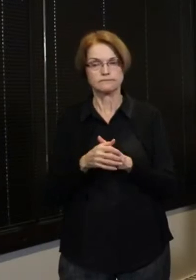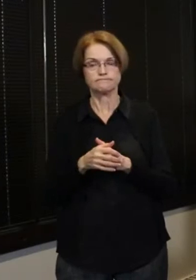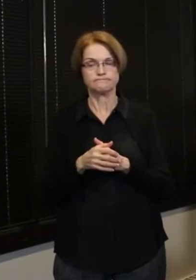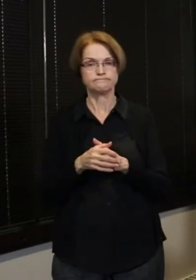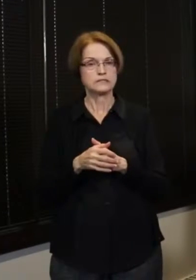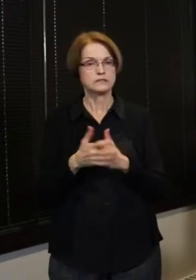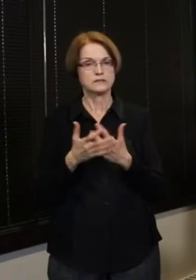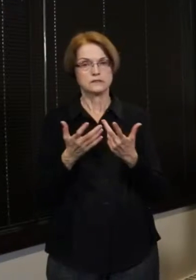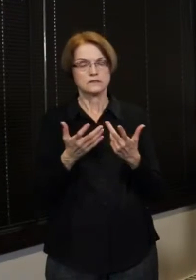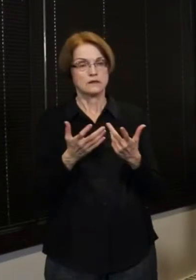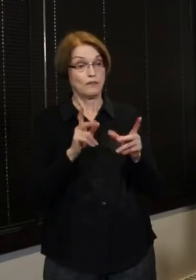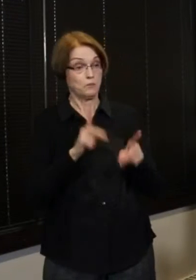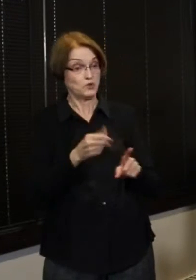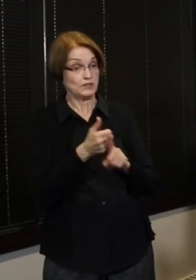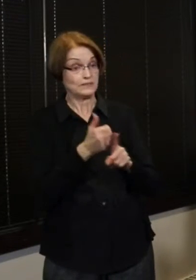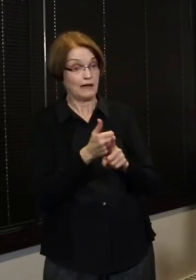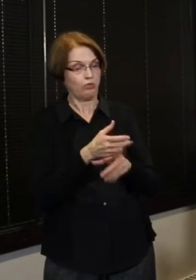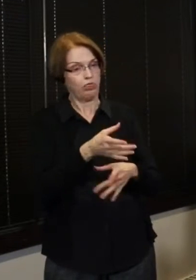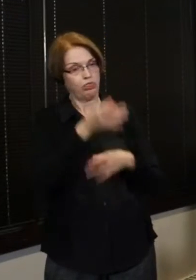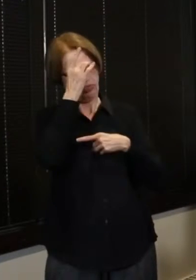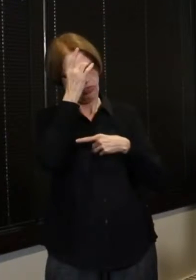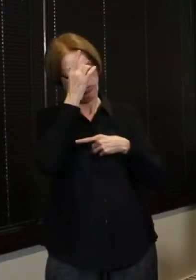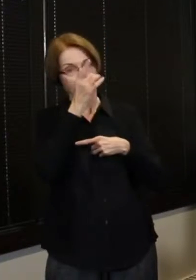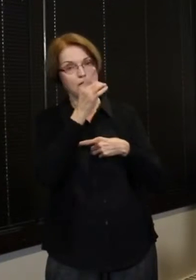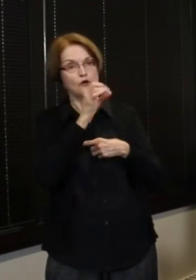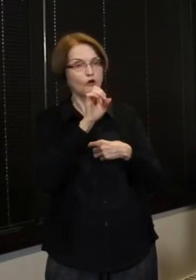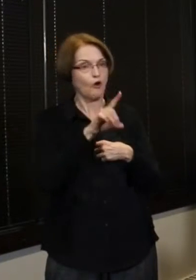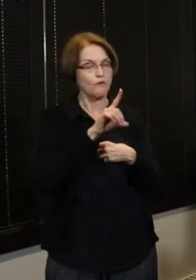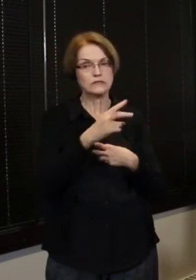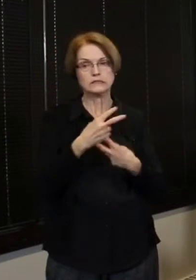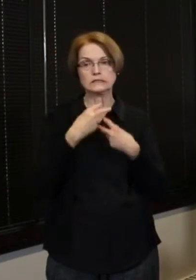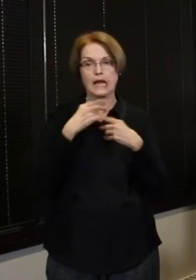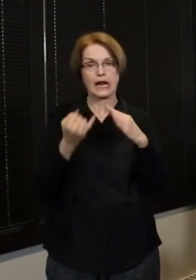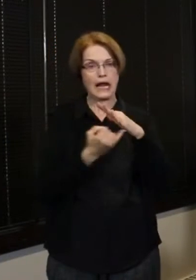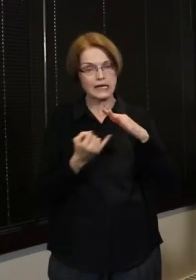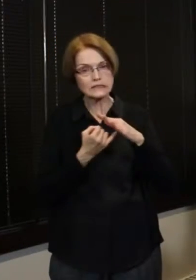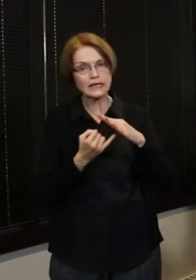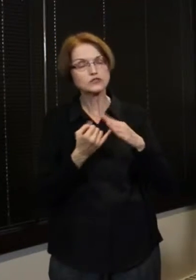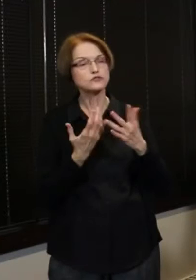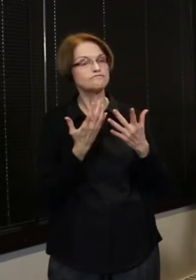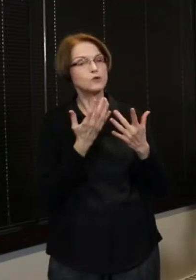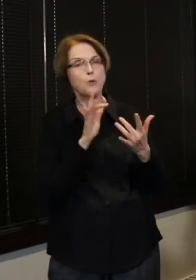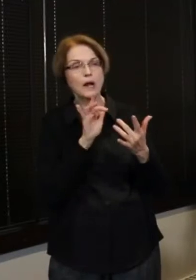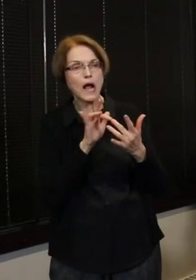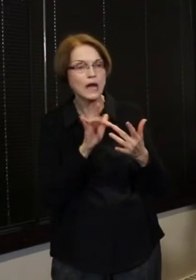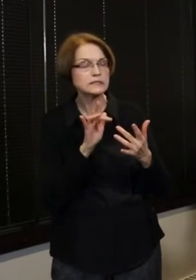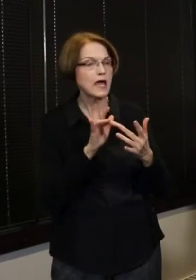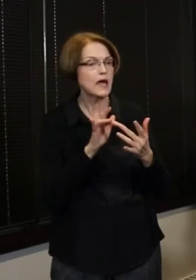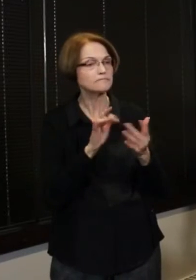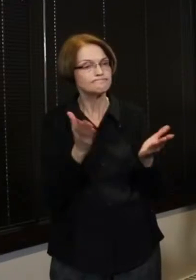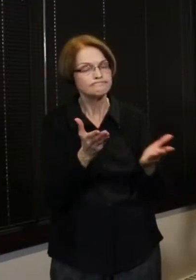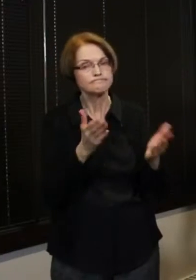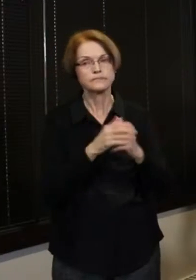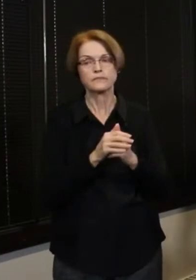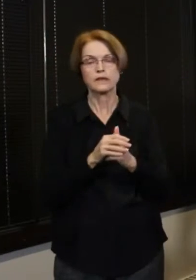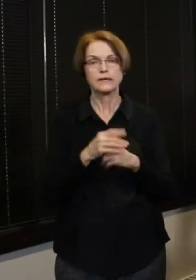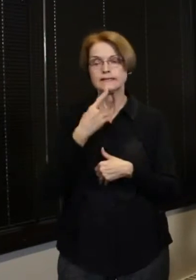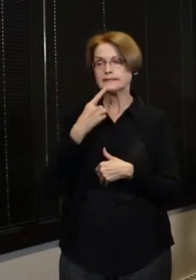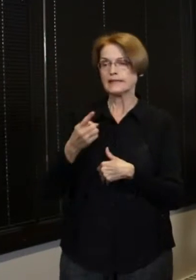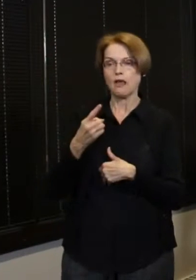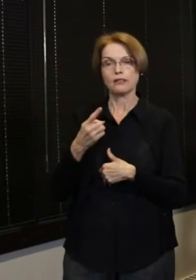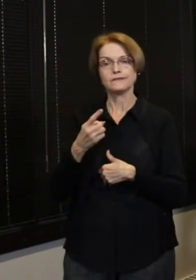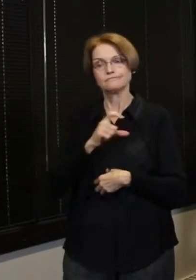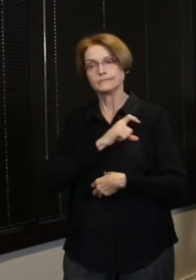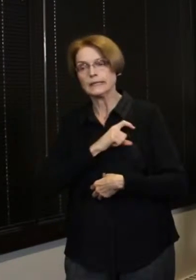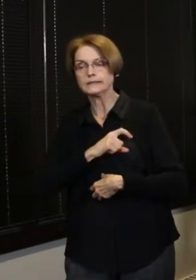Reach out to someone who is sick with the virus or stuck in isolation. Tell a healthcare professional or first responder you appreciate all that